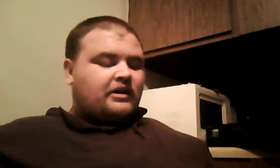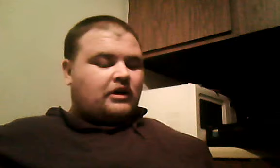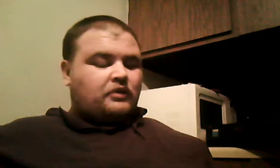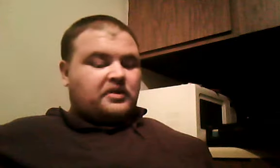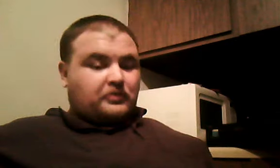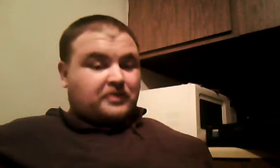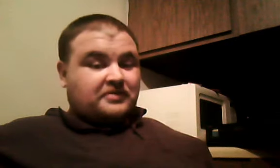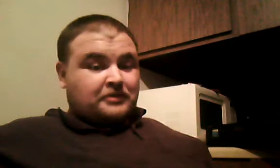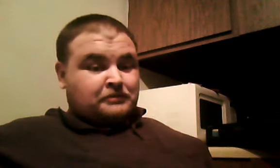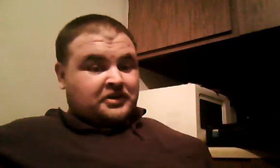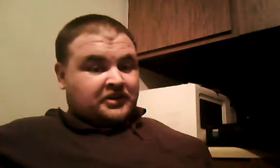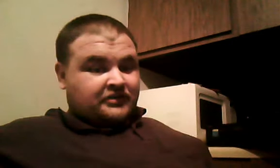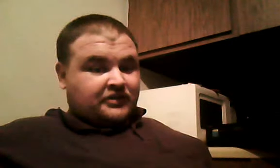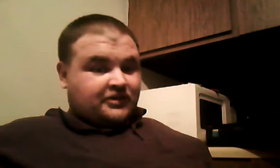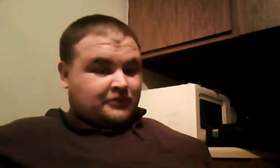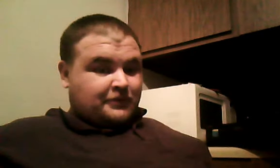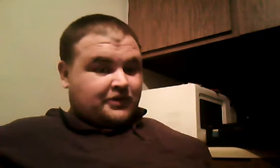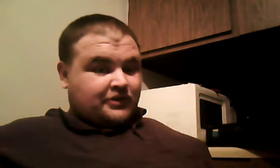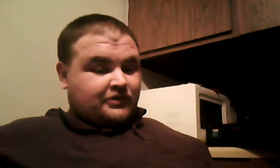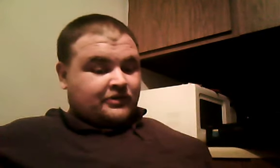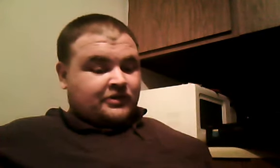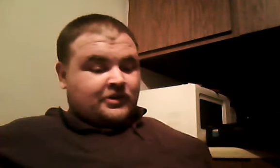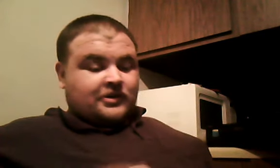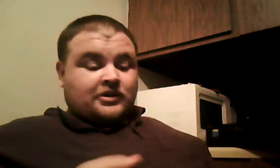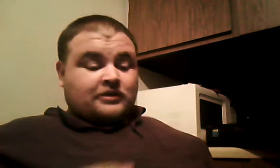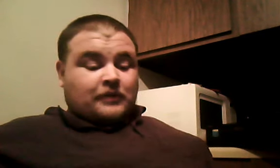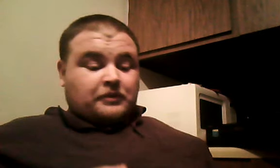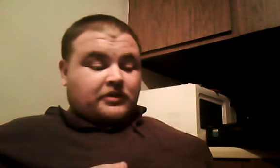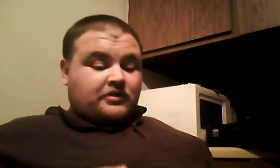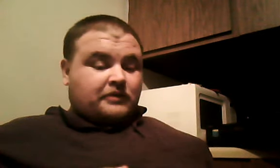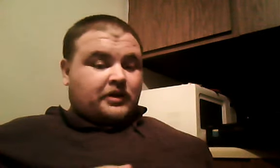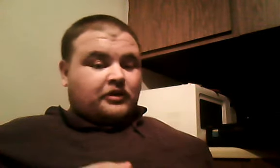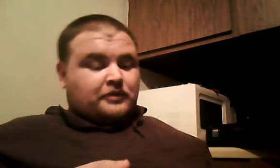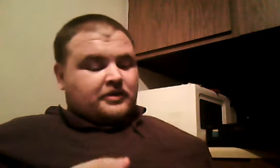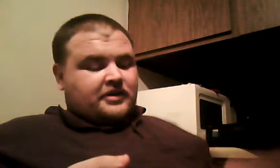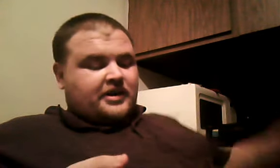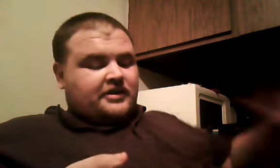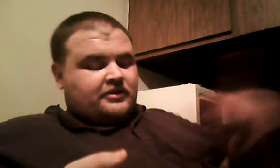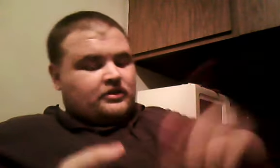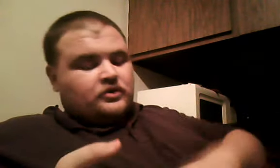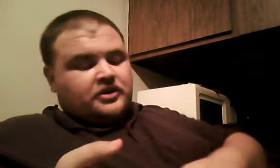the Wrestling Buddies, if guys remember those. My brother, my younger brother had Hogan.